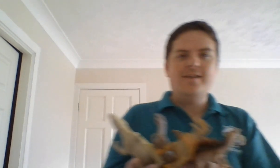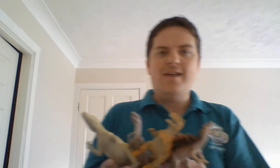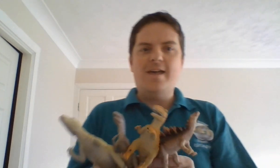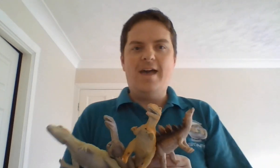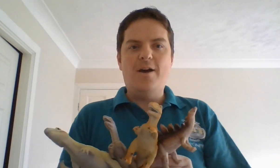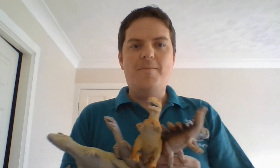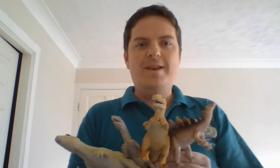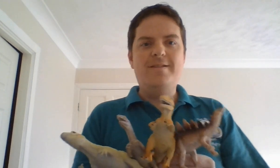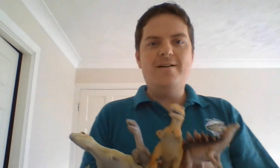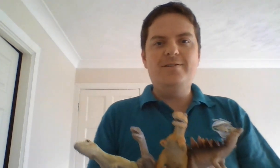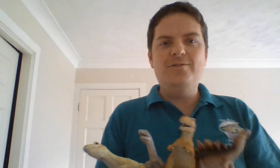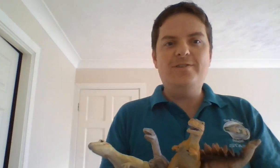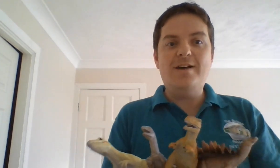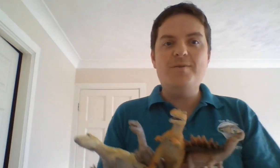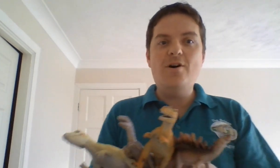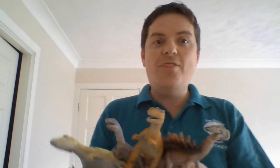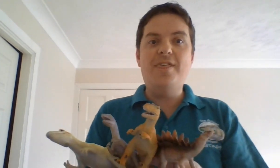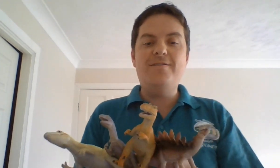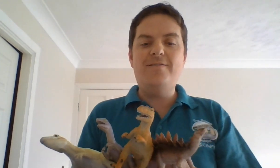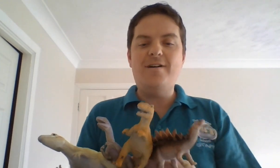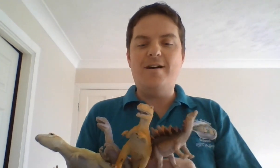How many dinosaurs have we got this time?